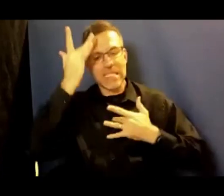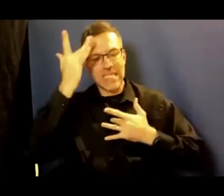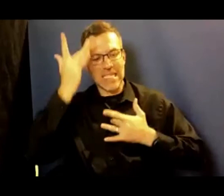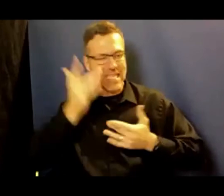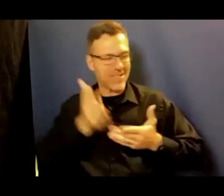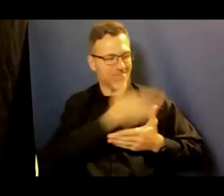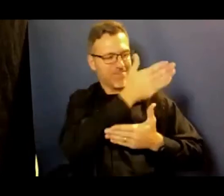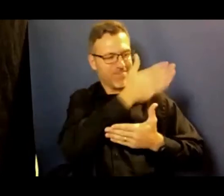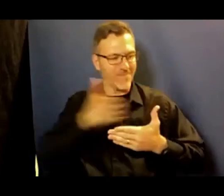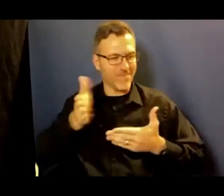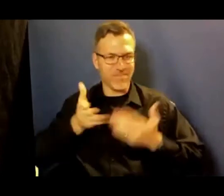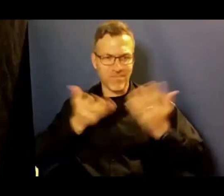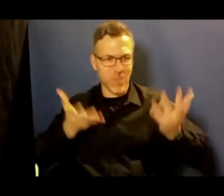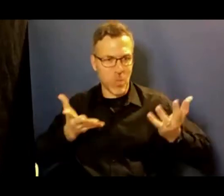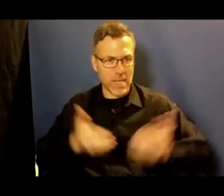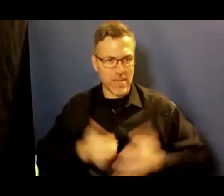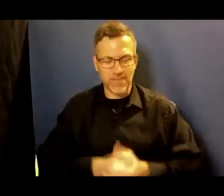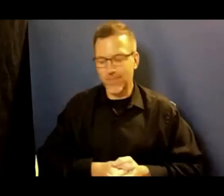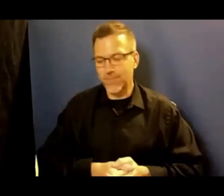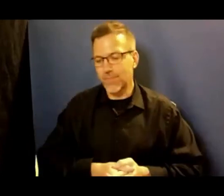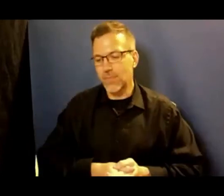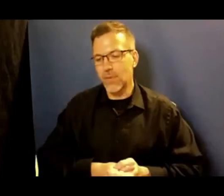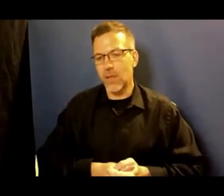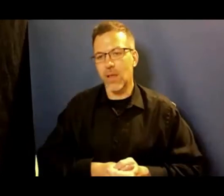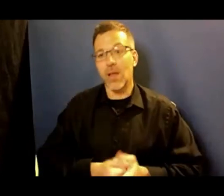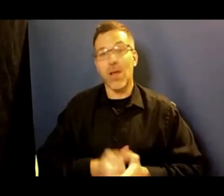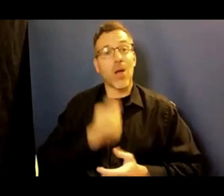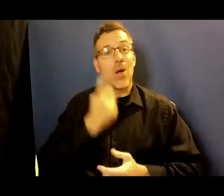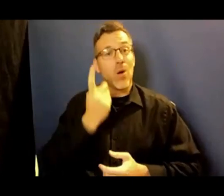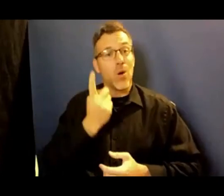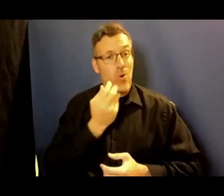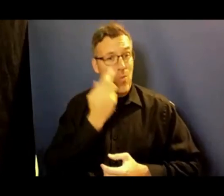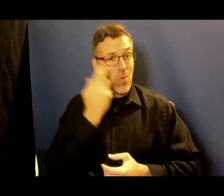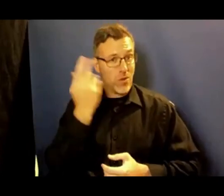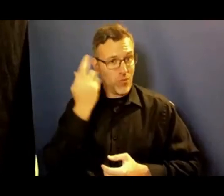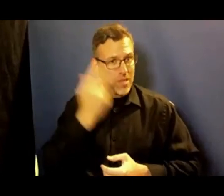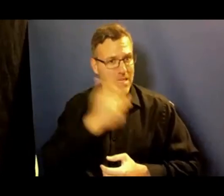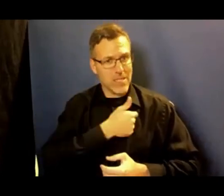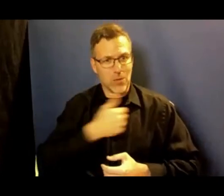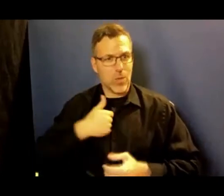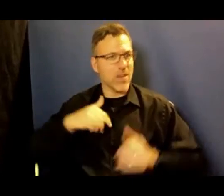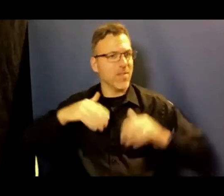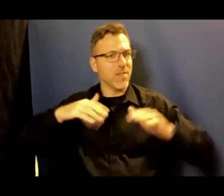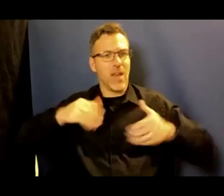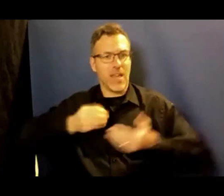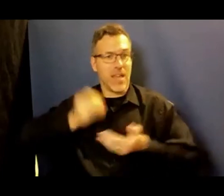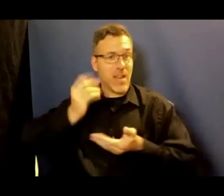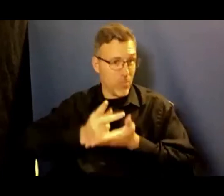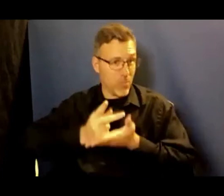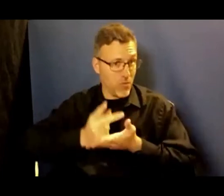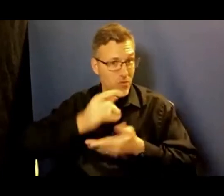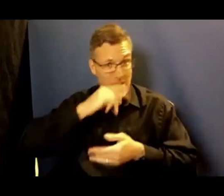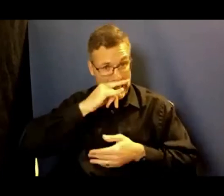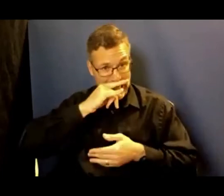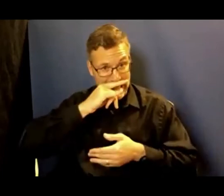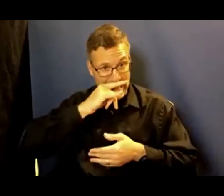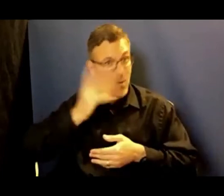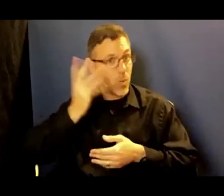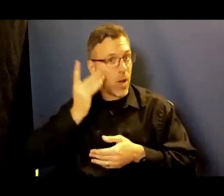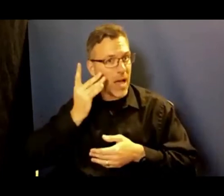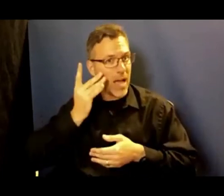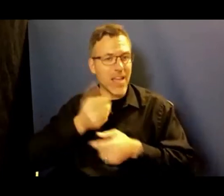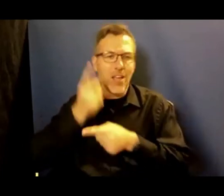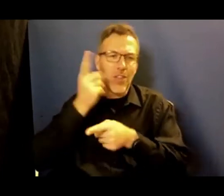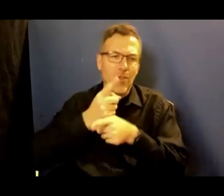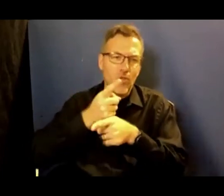One of the reasons we've been slow with the kids vaccine is not just that risk benefit, but we're trying to find out the right dose. They probably